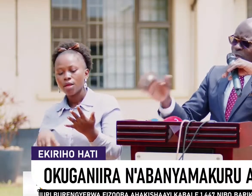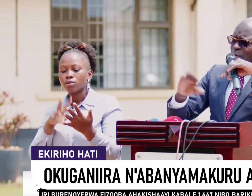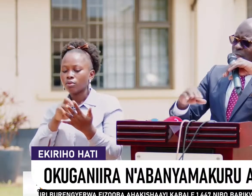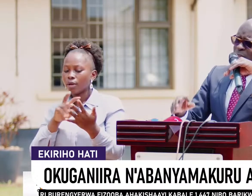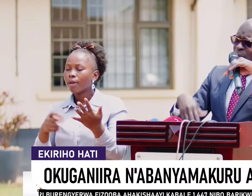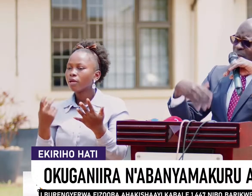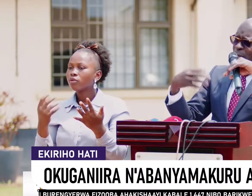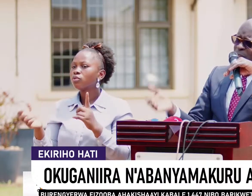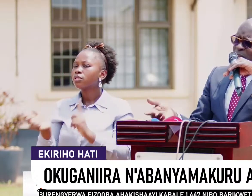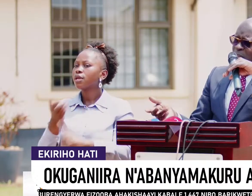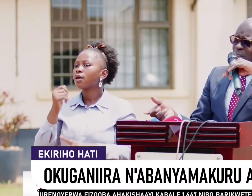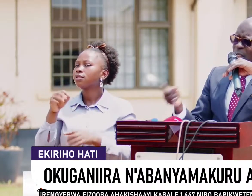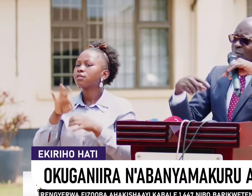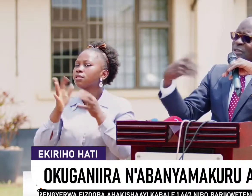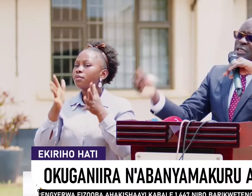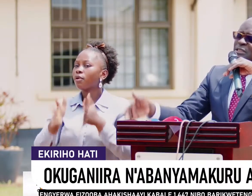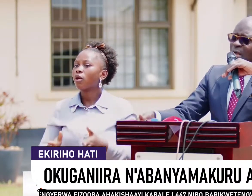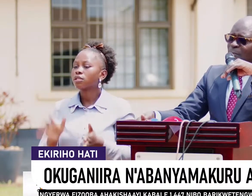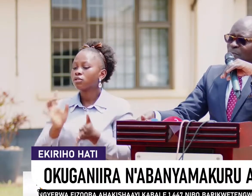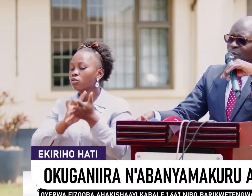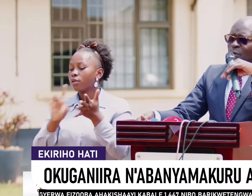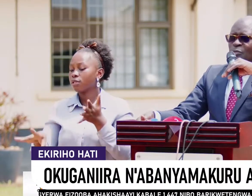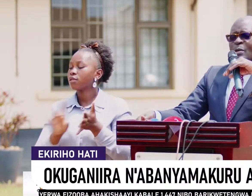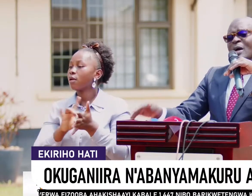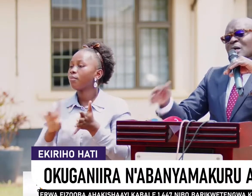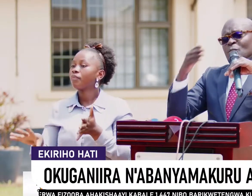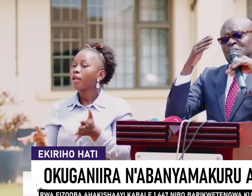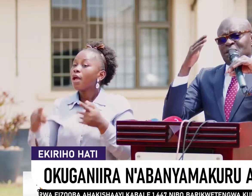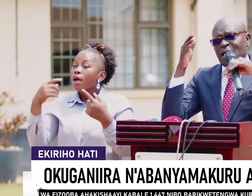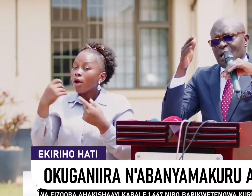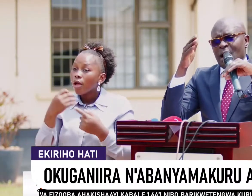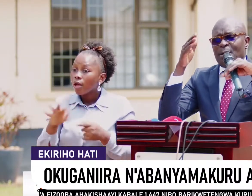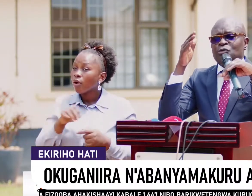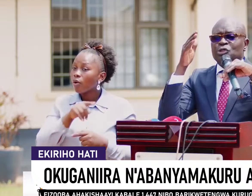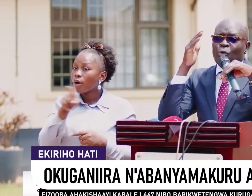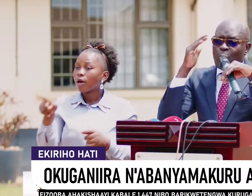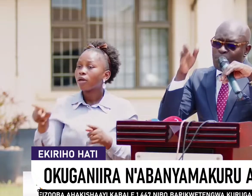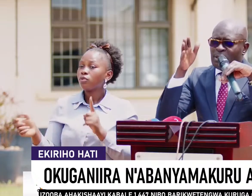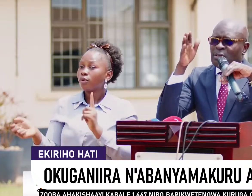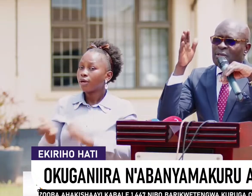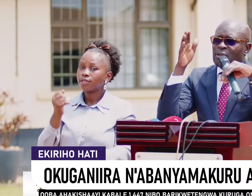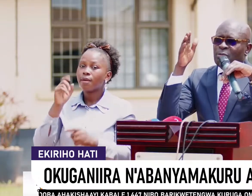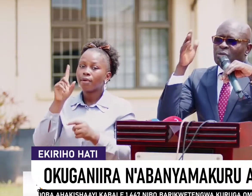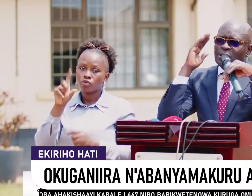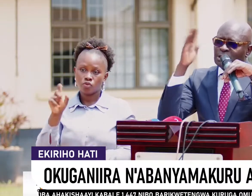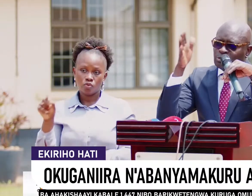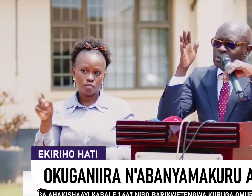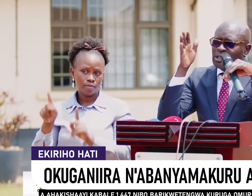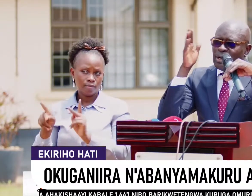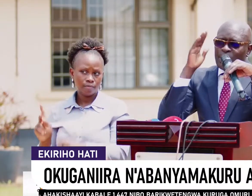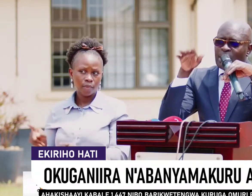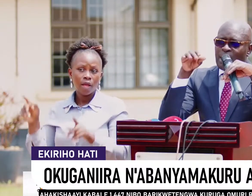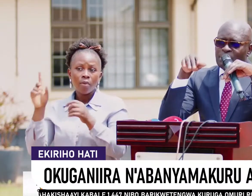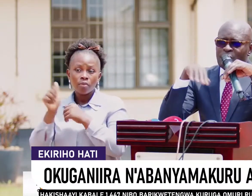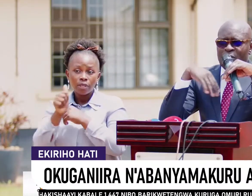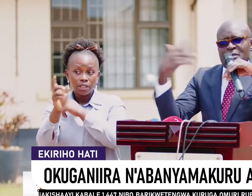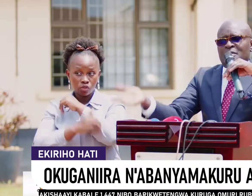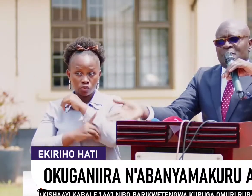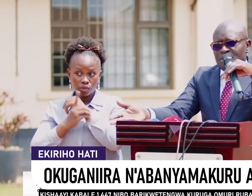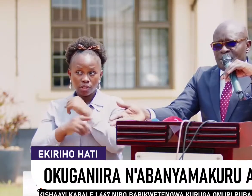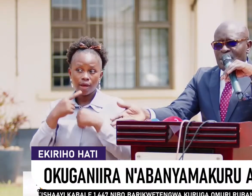netukeera netusanga nti tebali bawagizi nga tubasazaamu. Bw'obanga towezeza abantu 100 buli district nga